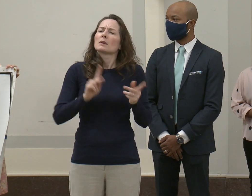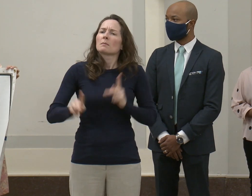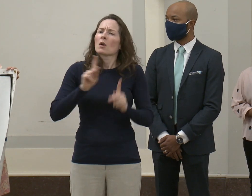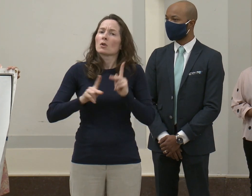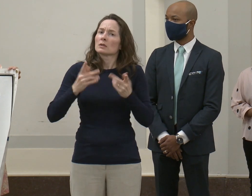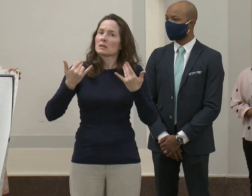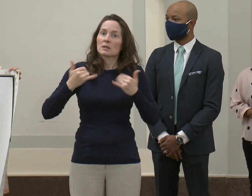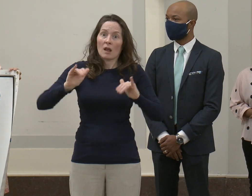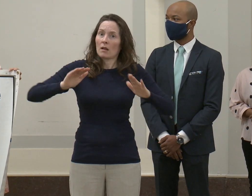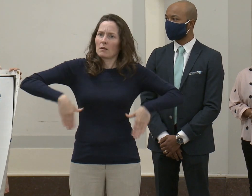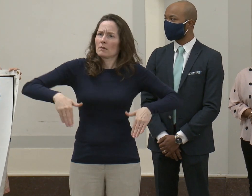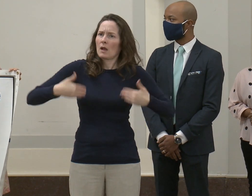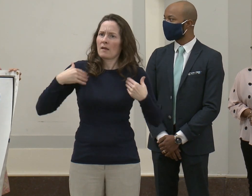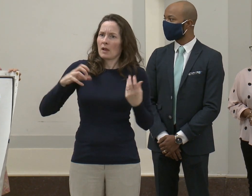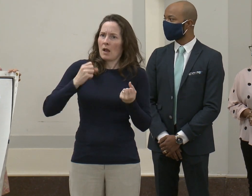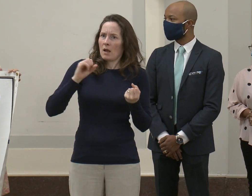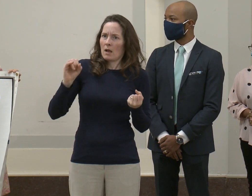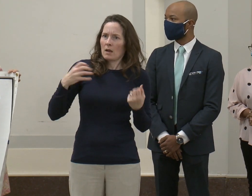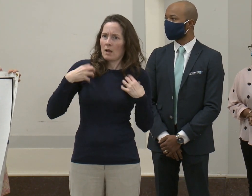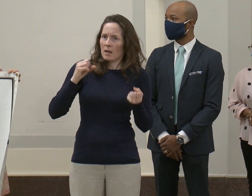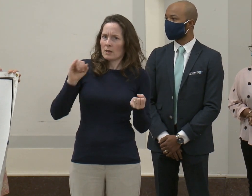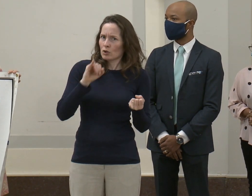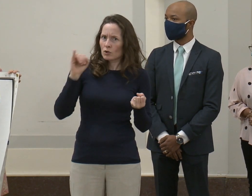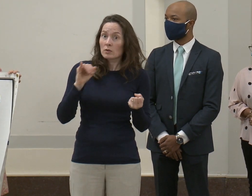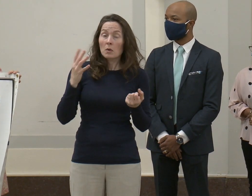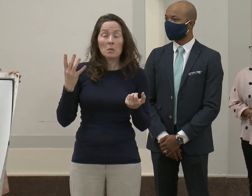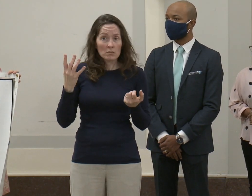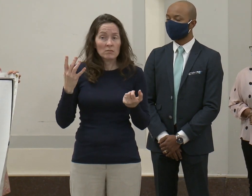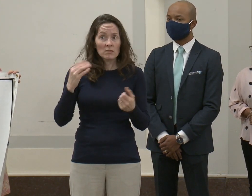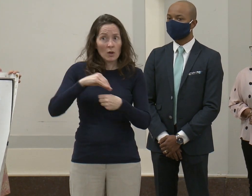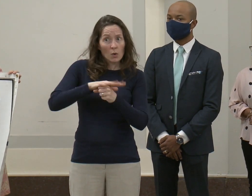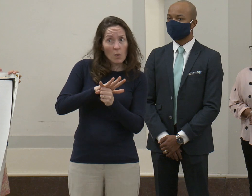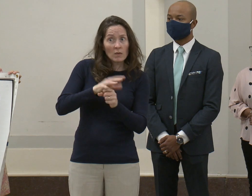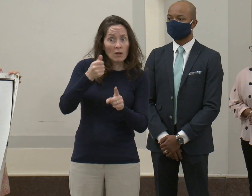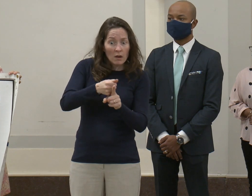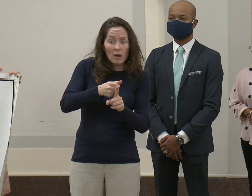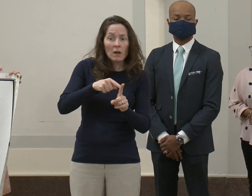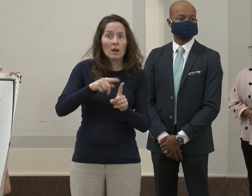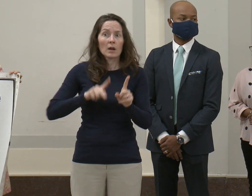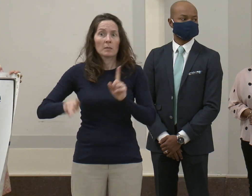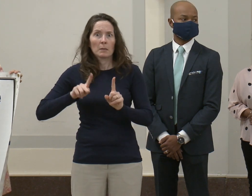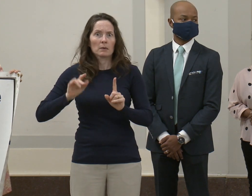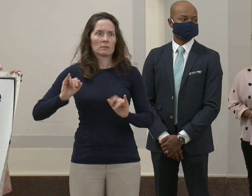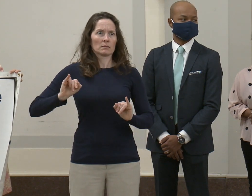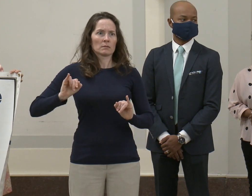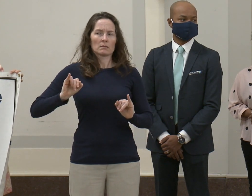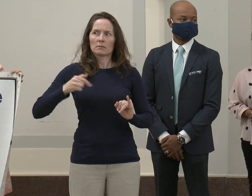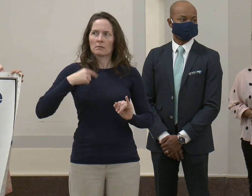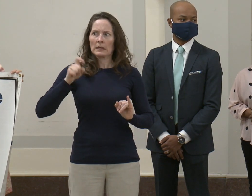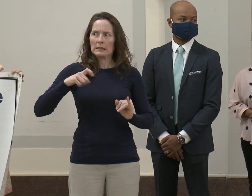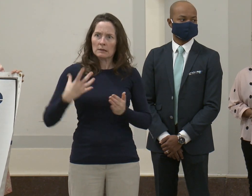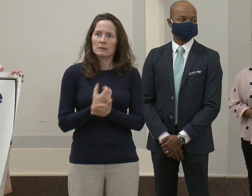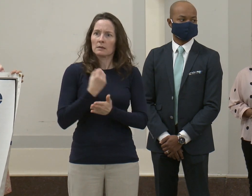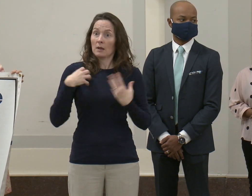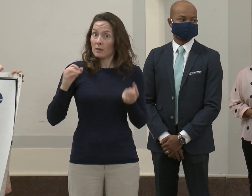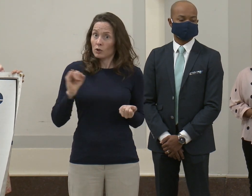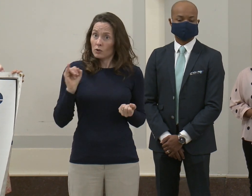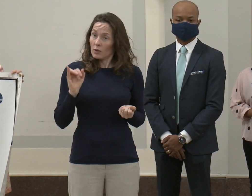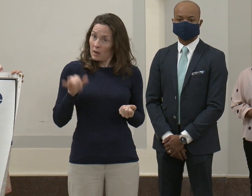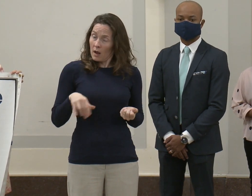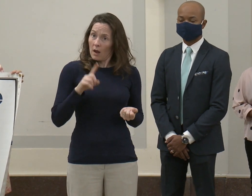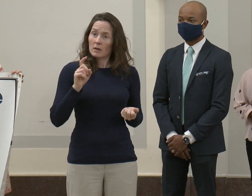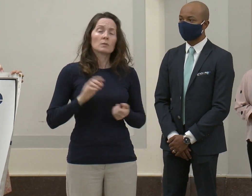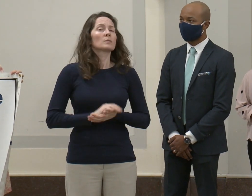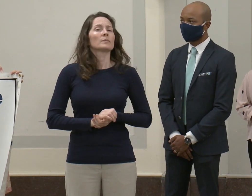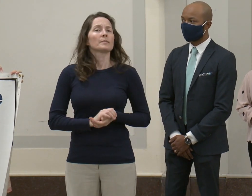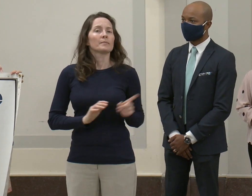because of COVID, did more people say, I need to sign up to get insurance because I could get sick and end up in the hospital? Well, fortunately,